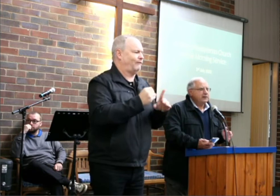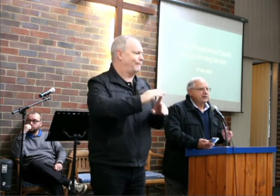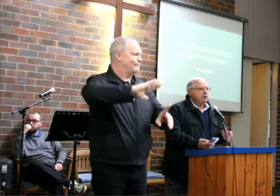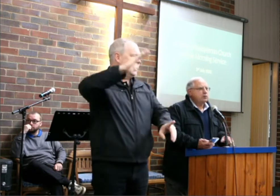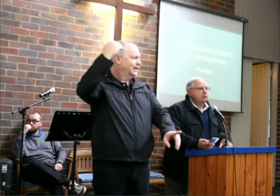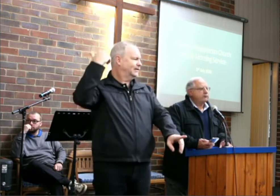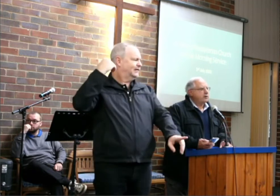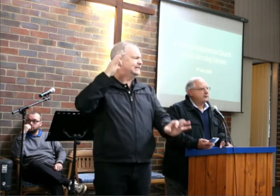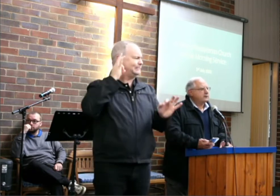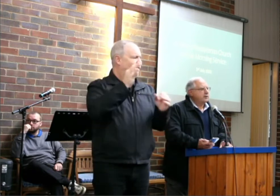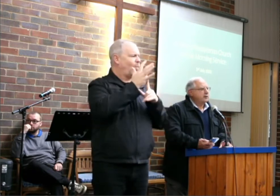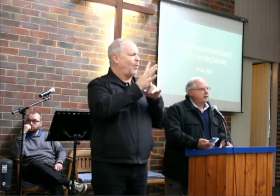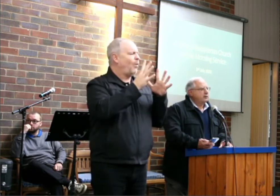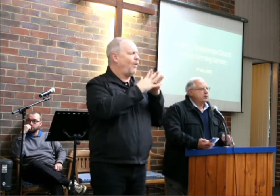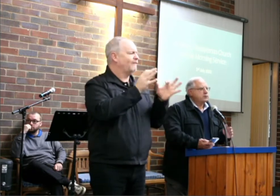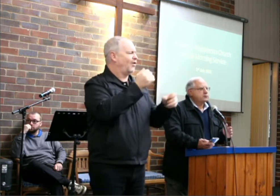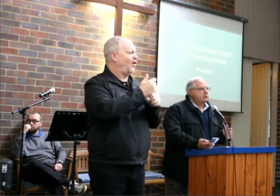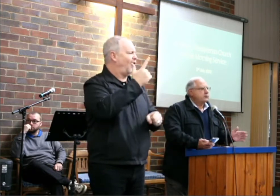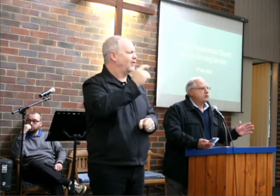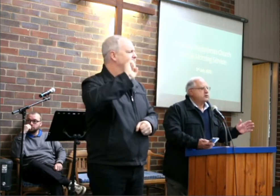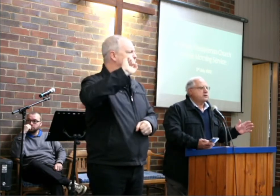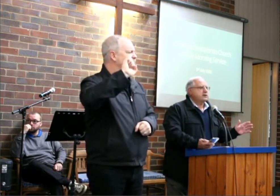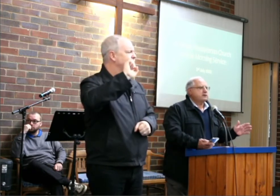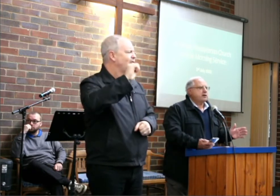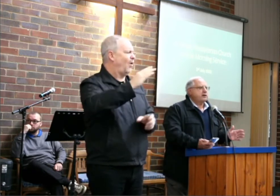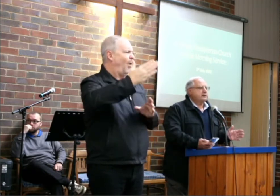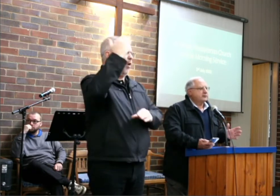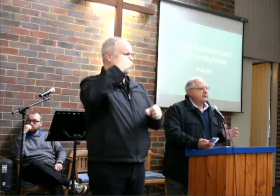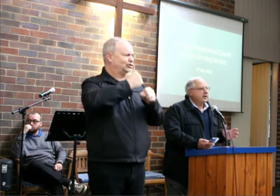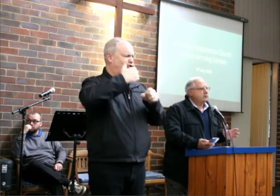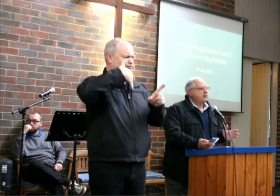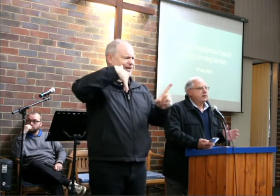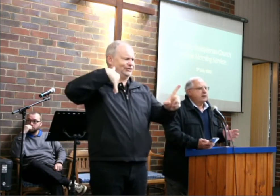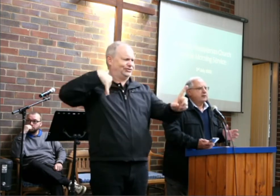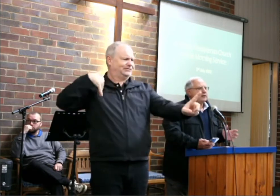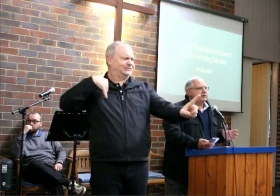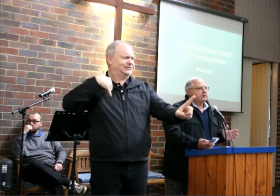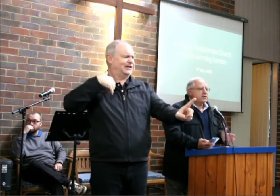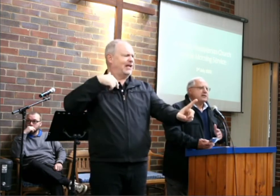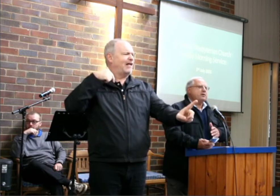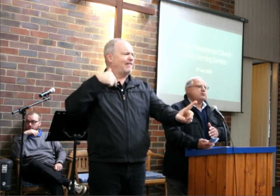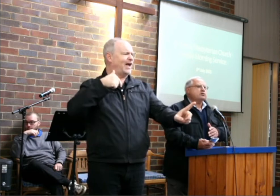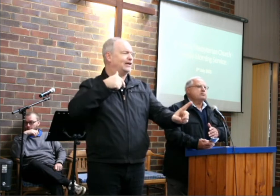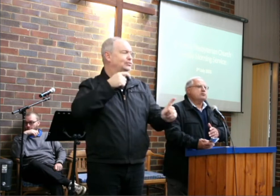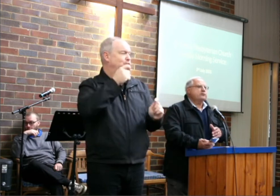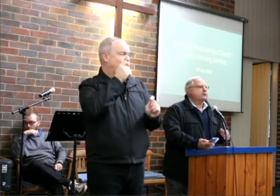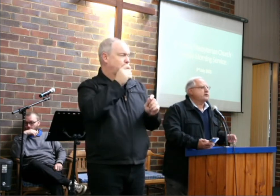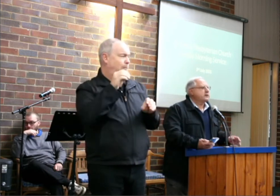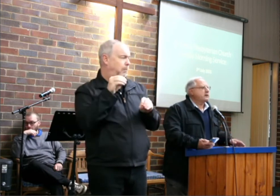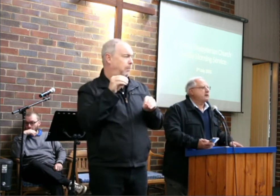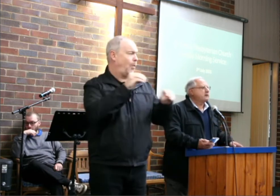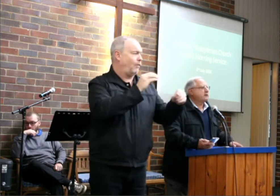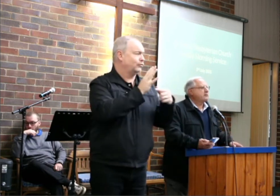particularly the law of God, because all the old generation died and now they are just about to move to